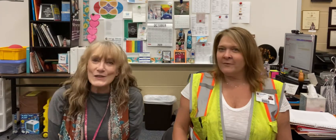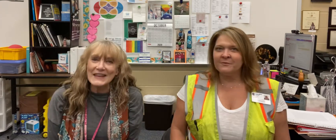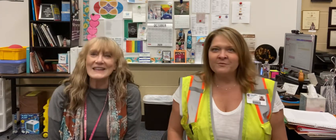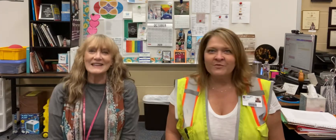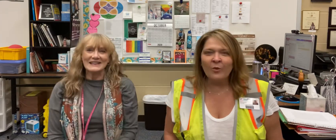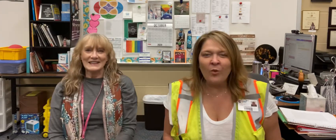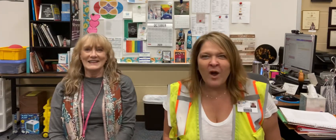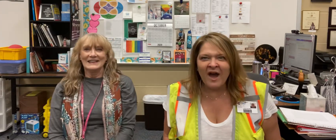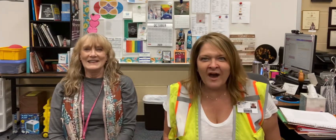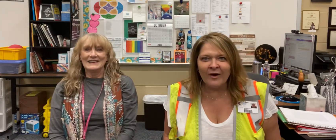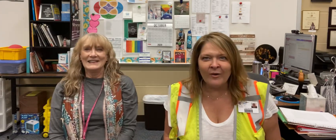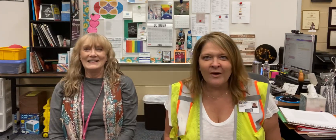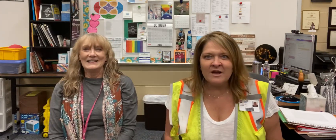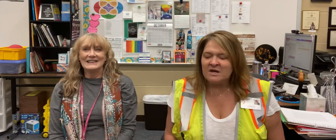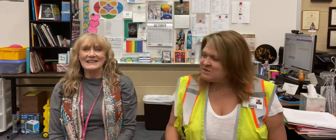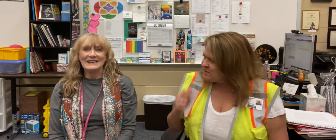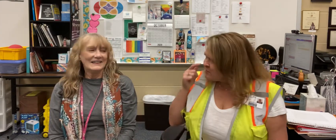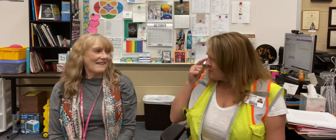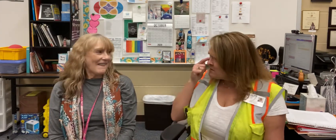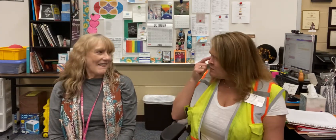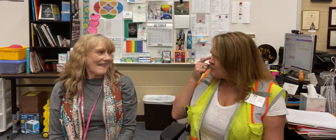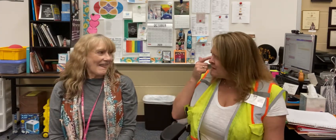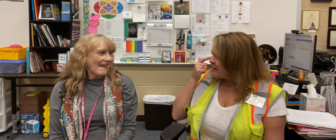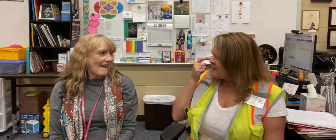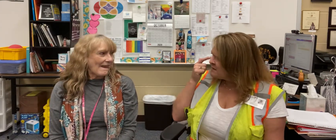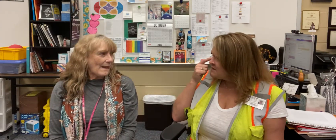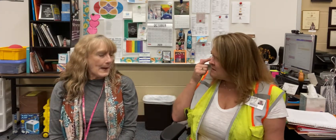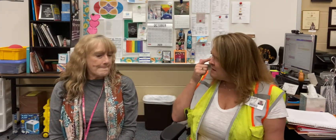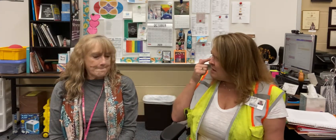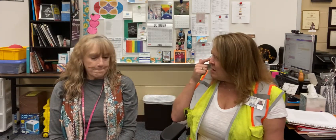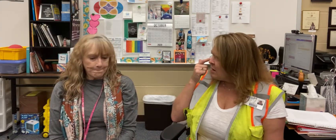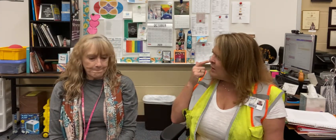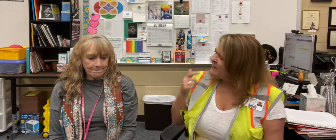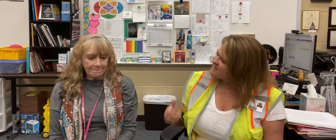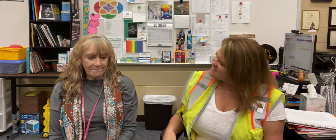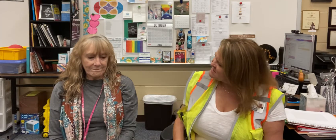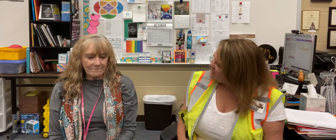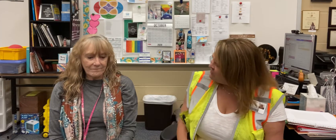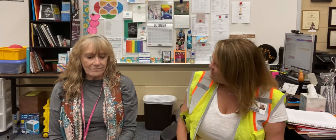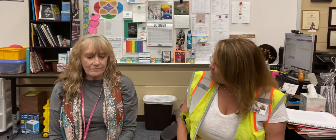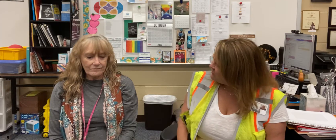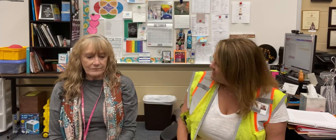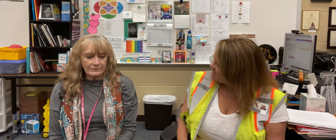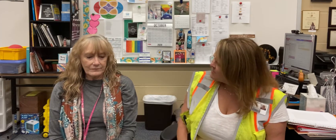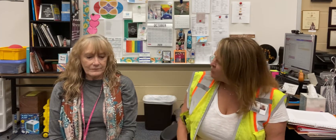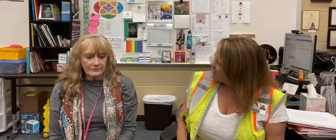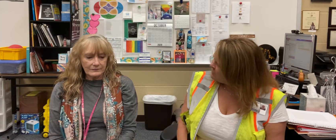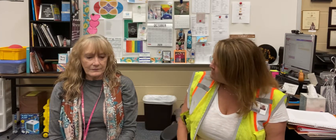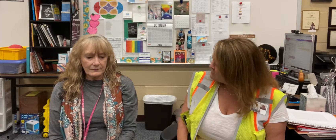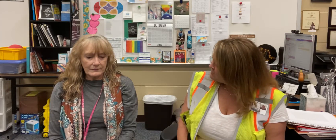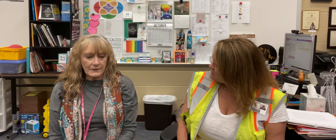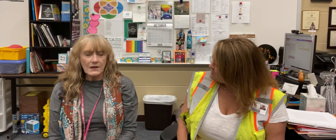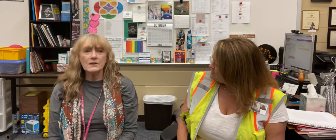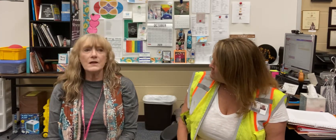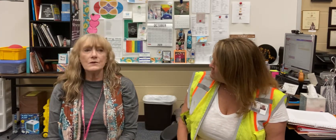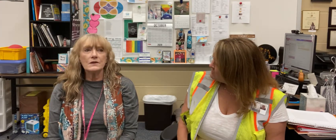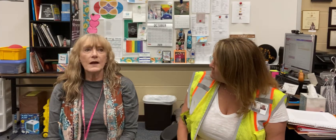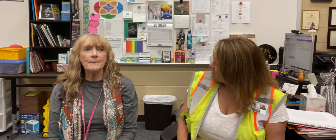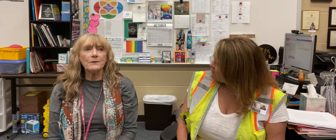think? Wow. Do you think we could do Land all by itself as a round? I don't know. I bet we